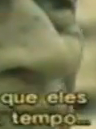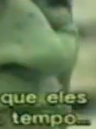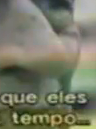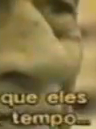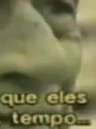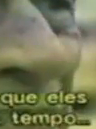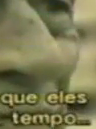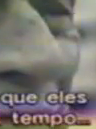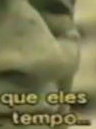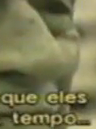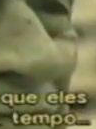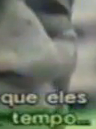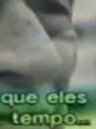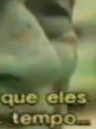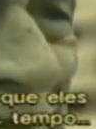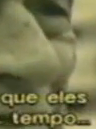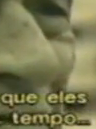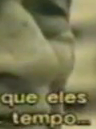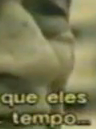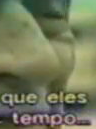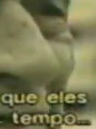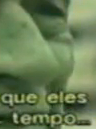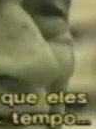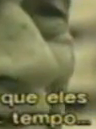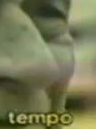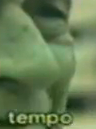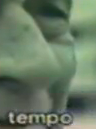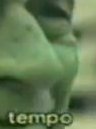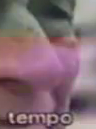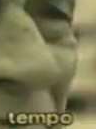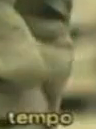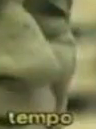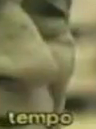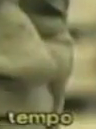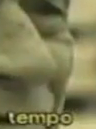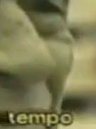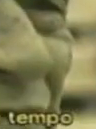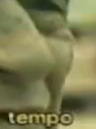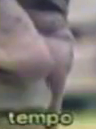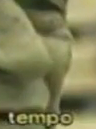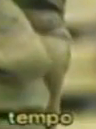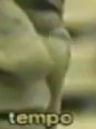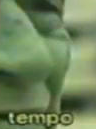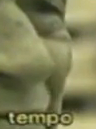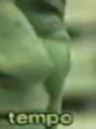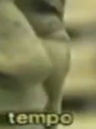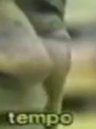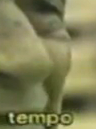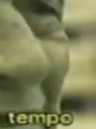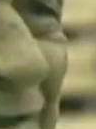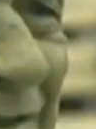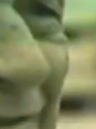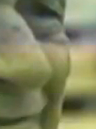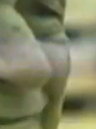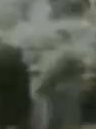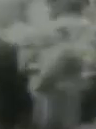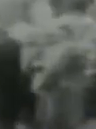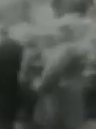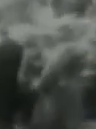I remember they played so well in the first half and took the lead. Then, after half-time, everything